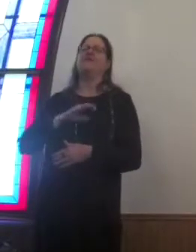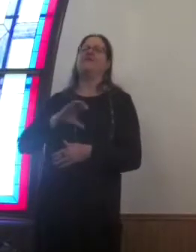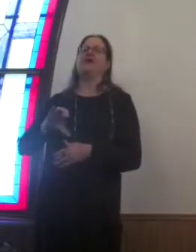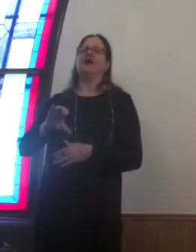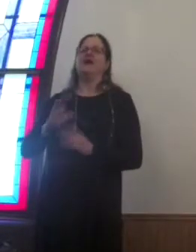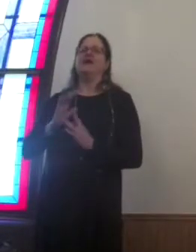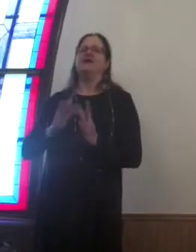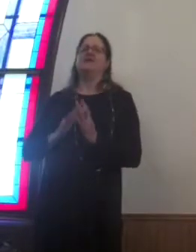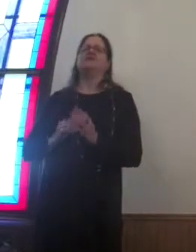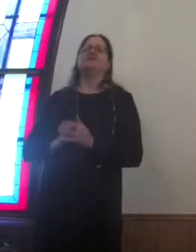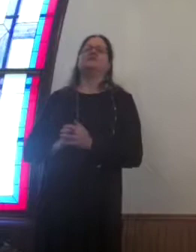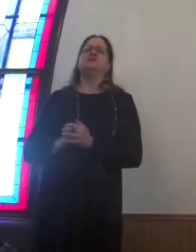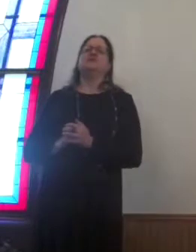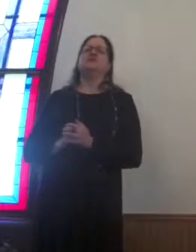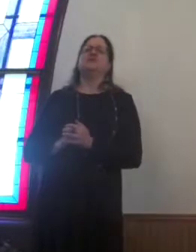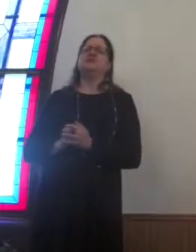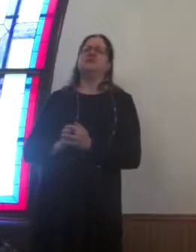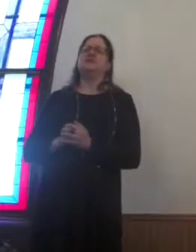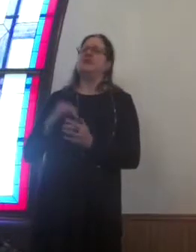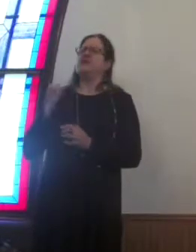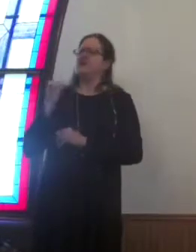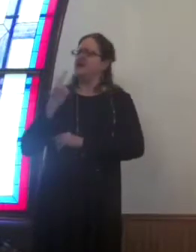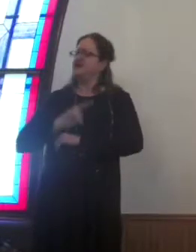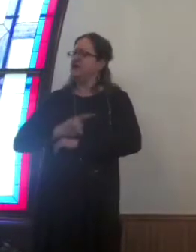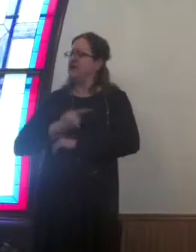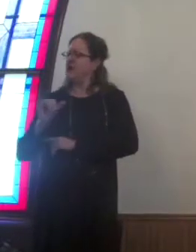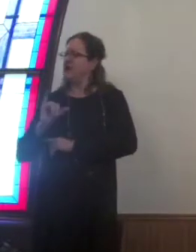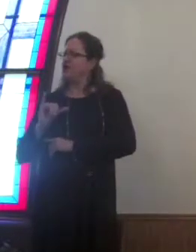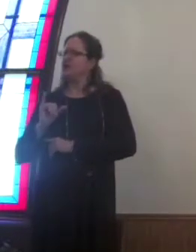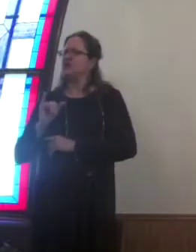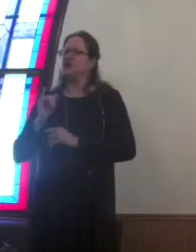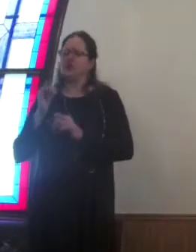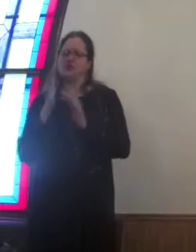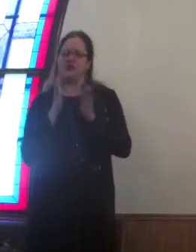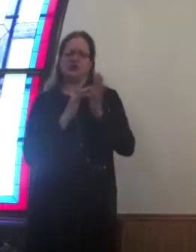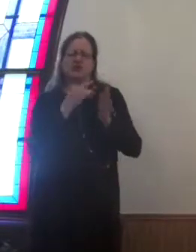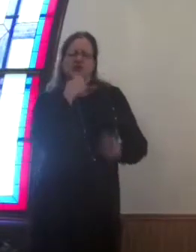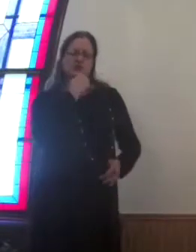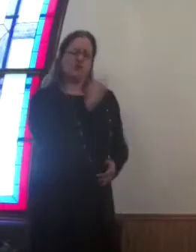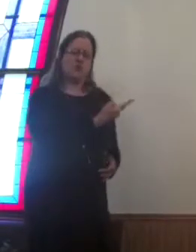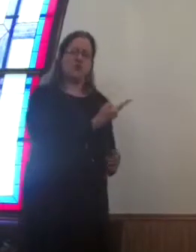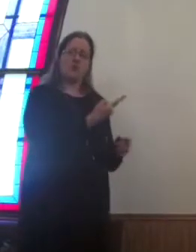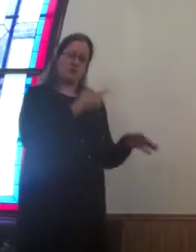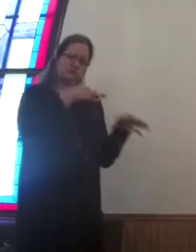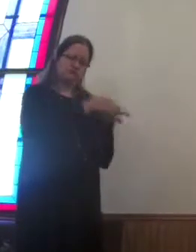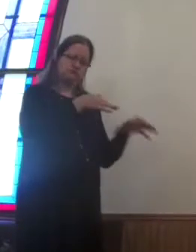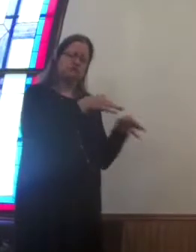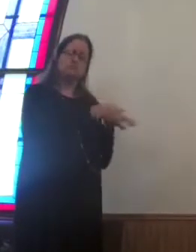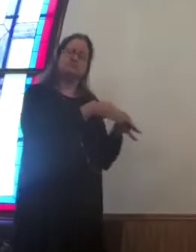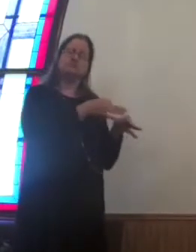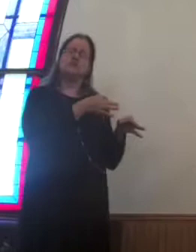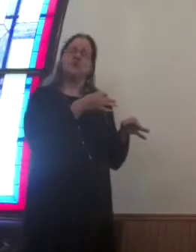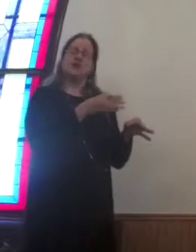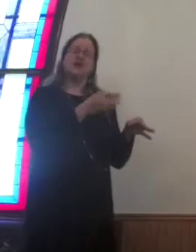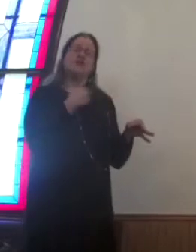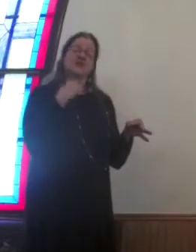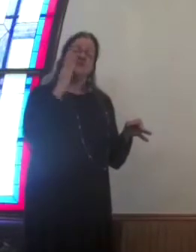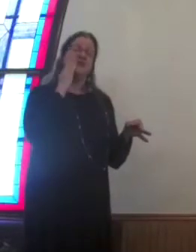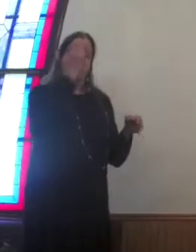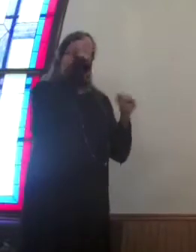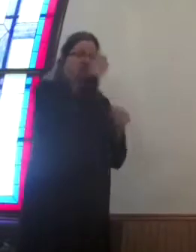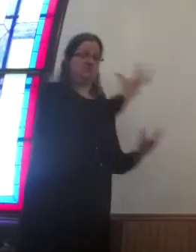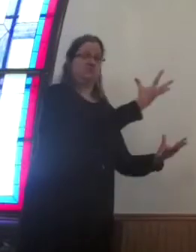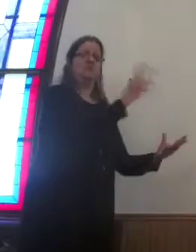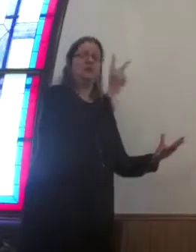But what is so unique about that day is that Christ gives her instructions to go tell the disciples that he would soon be ascending to